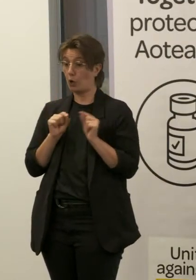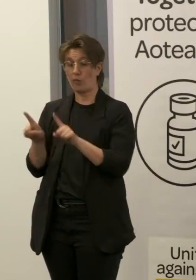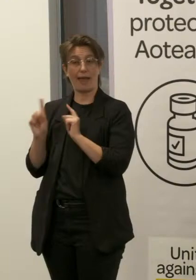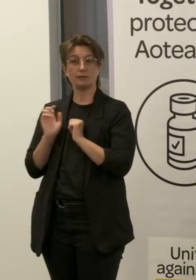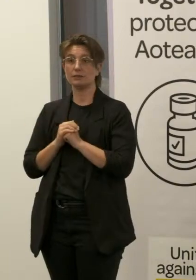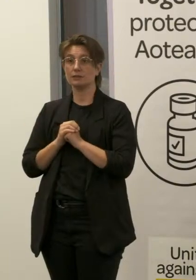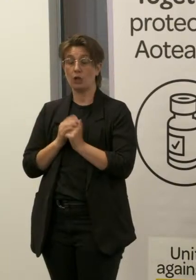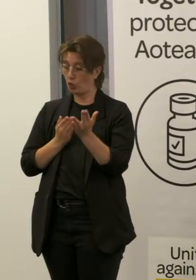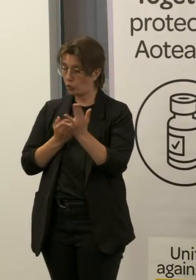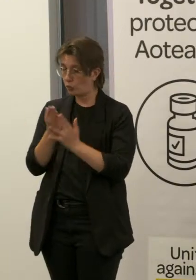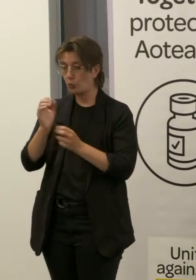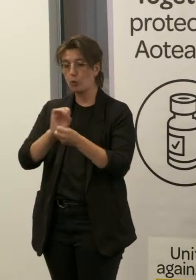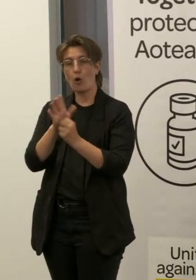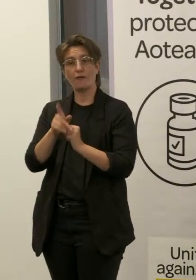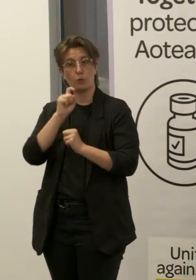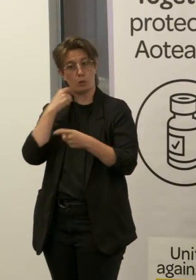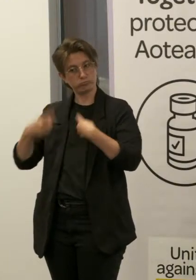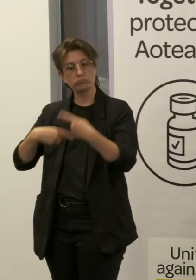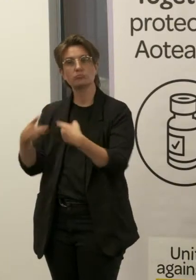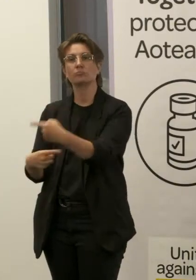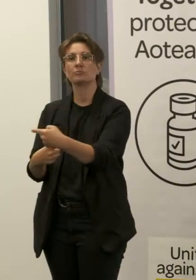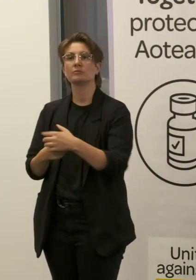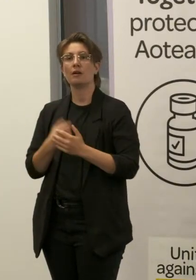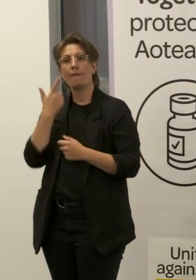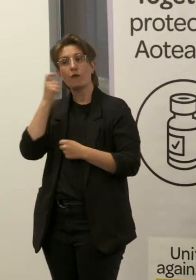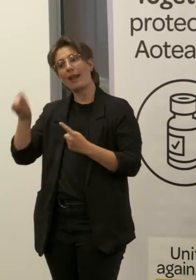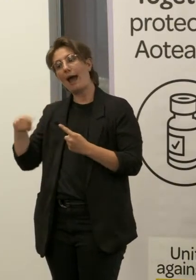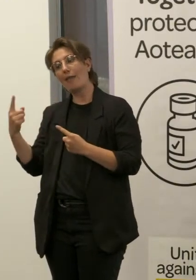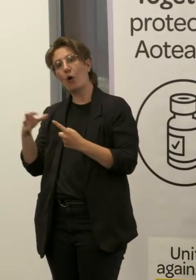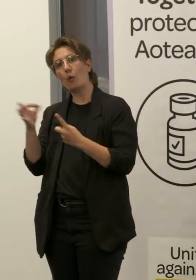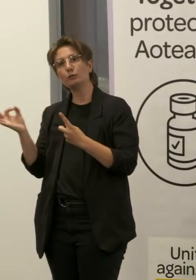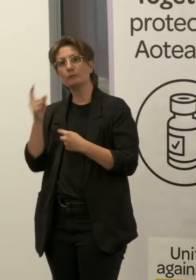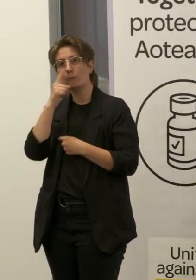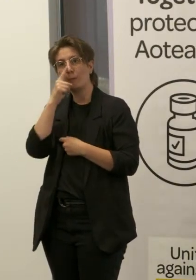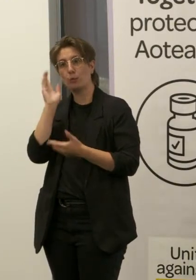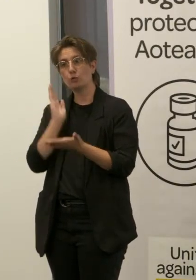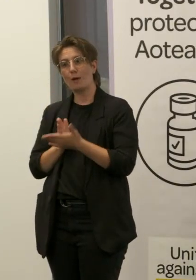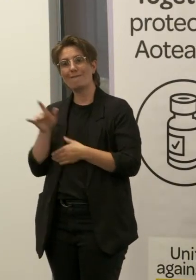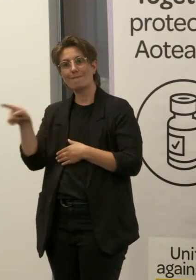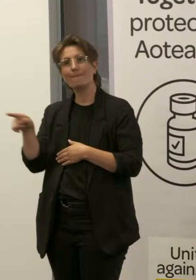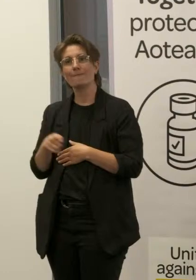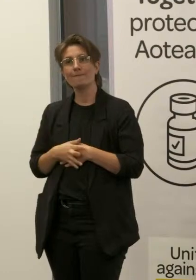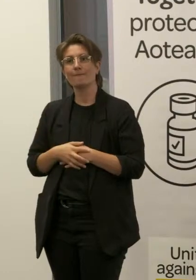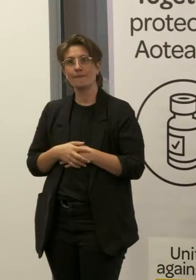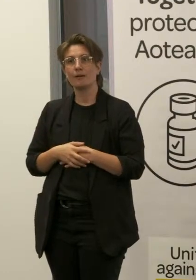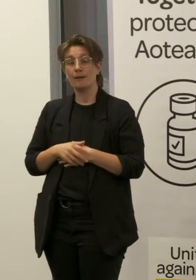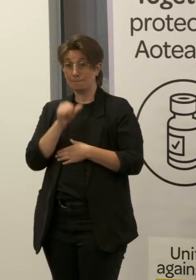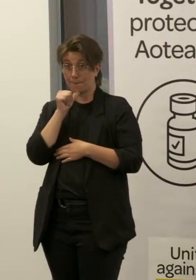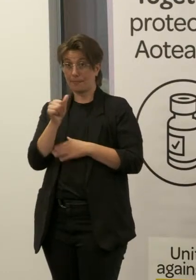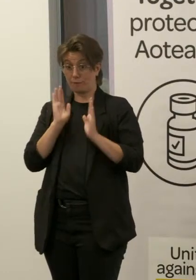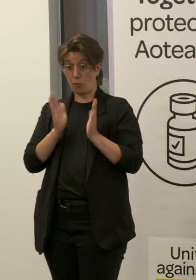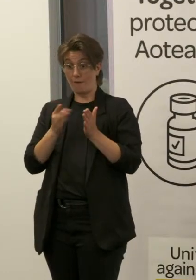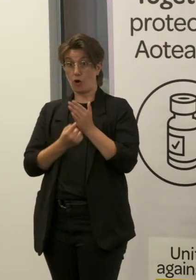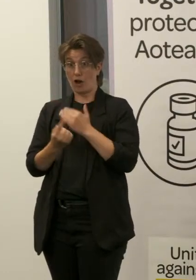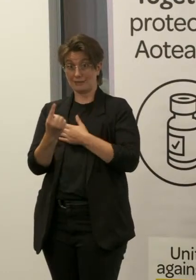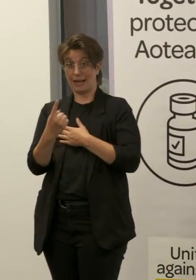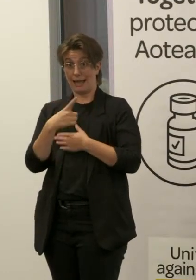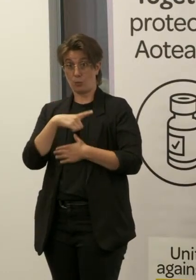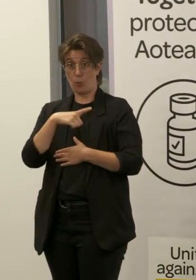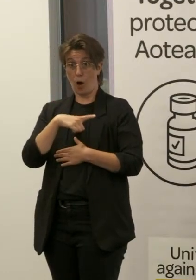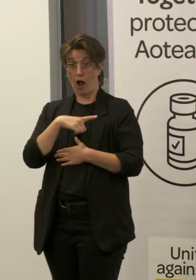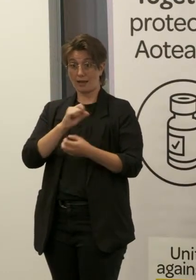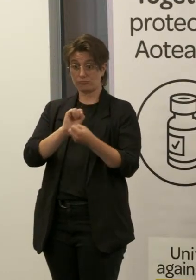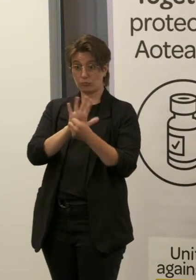during COVID and find other options for people. But the sense is mainly that if you have to isolate as a result